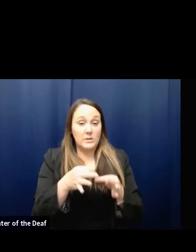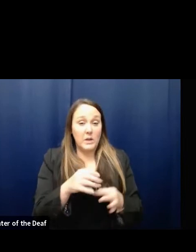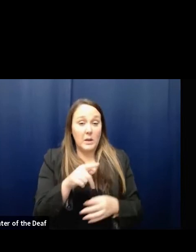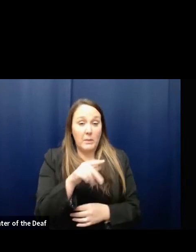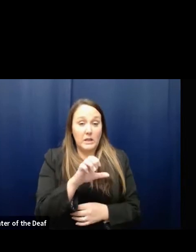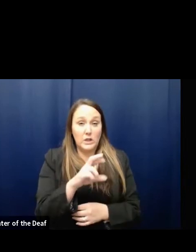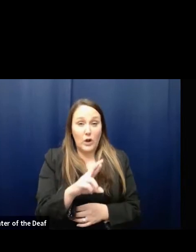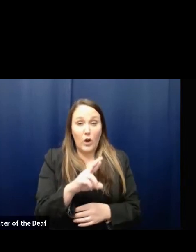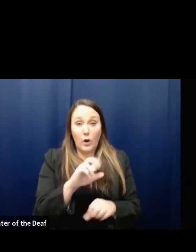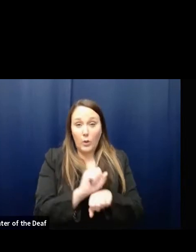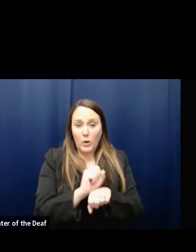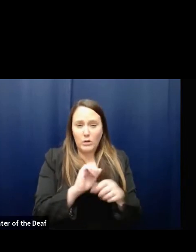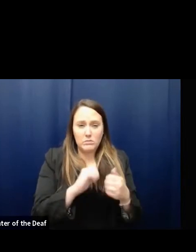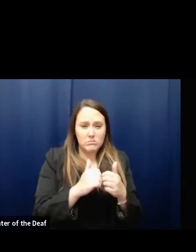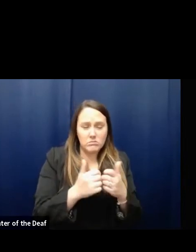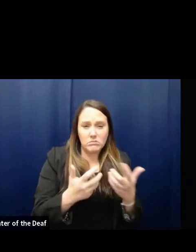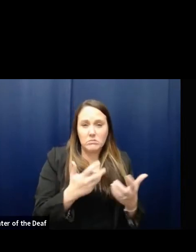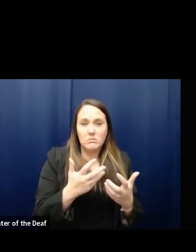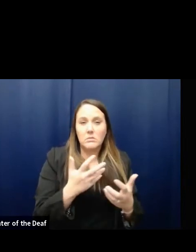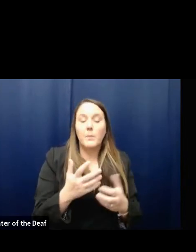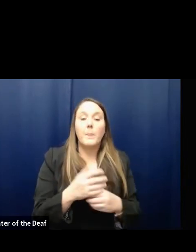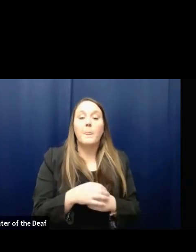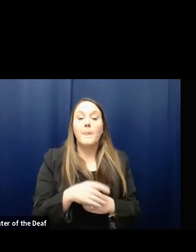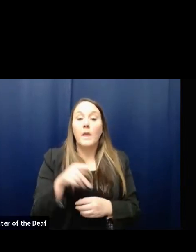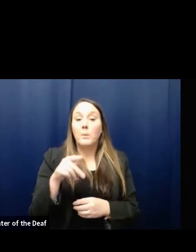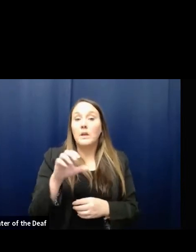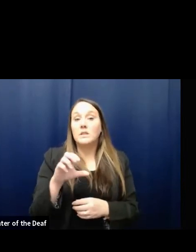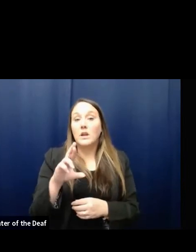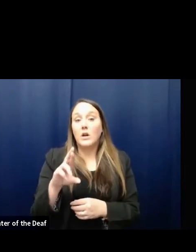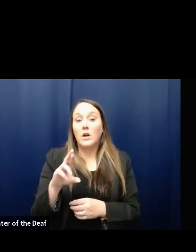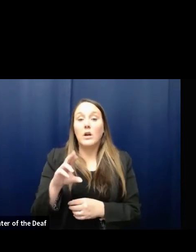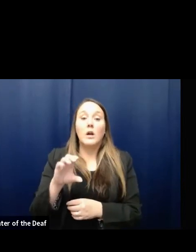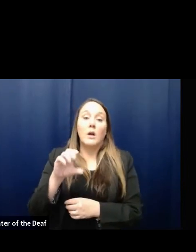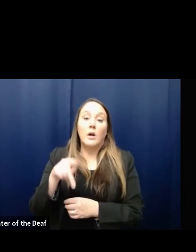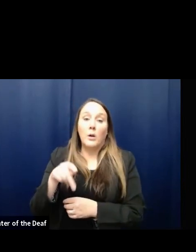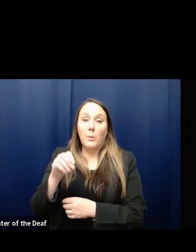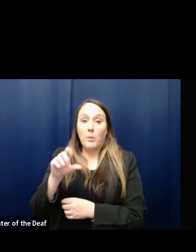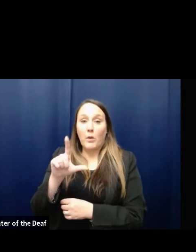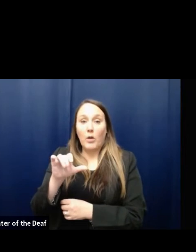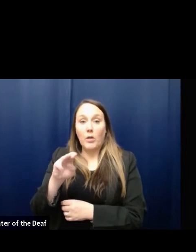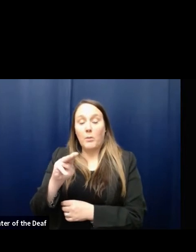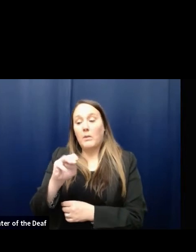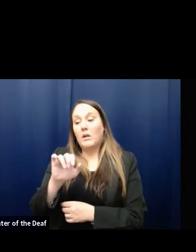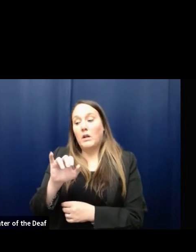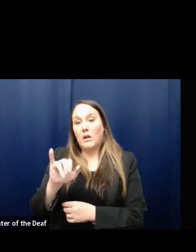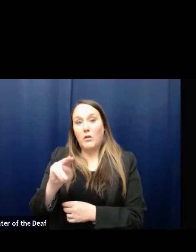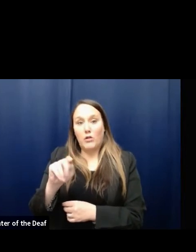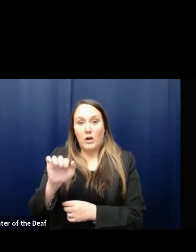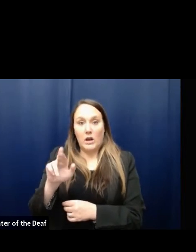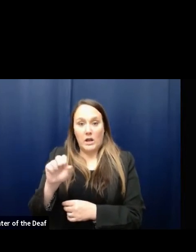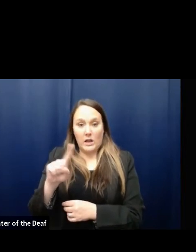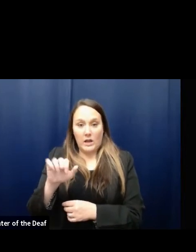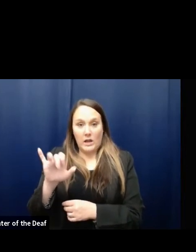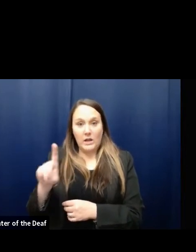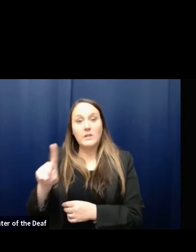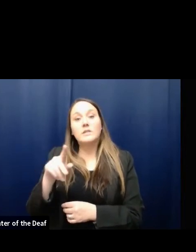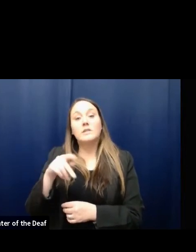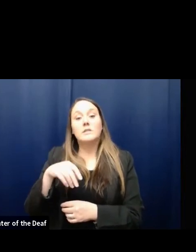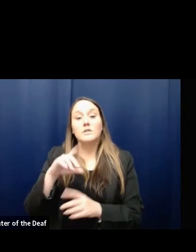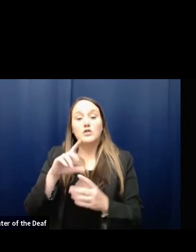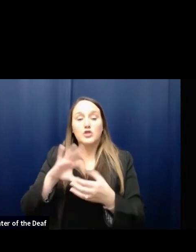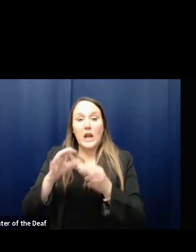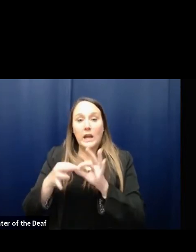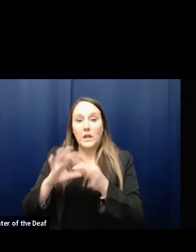registered? So PCR is called polymerase chain reaction is what that stands for. And it's looking for viral